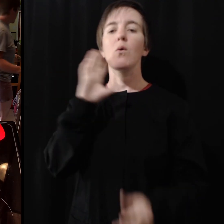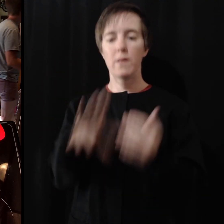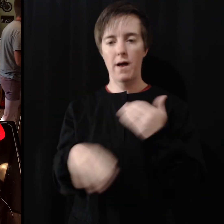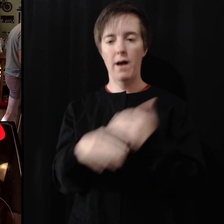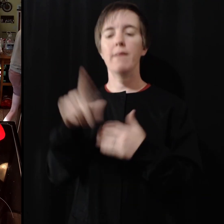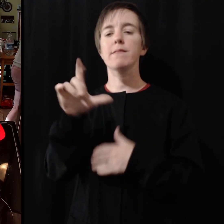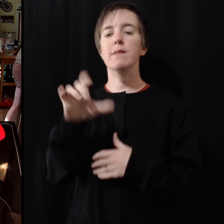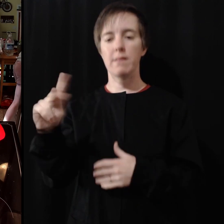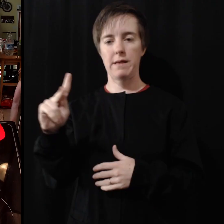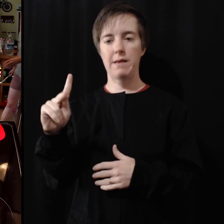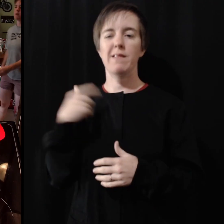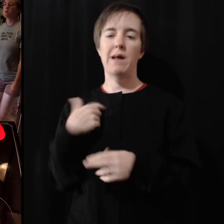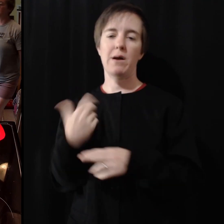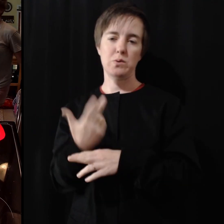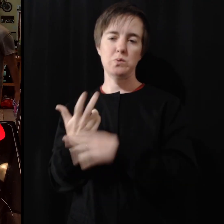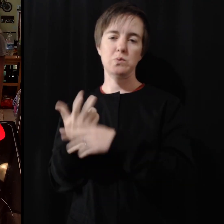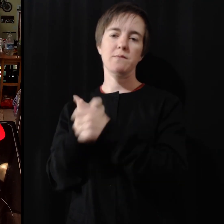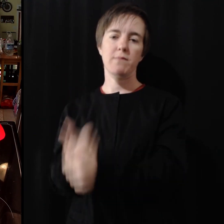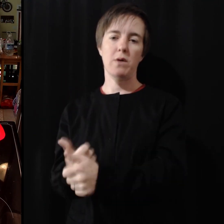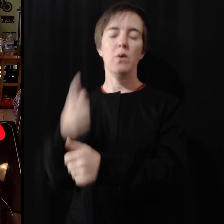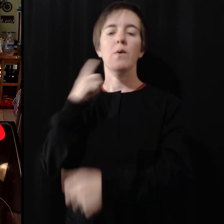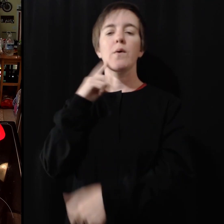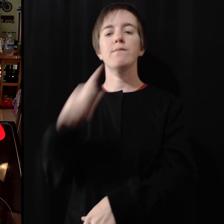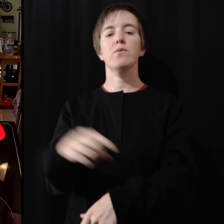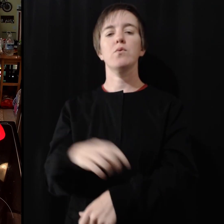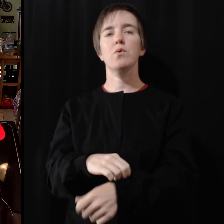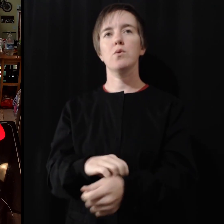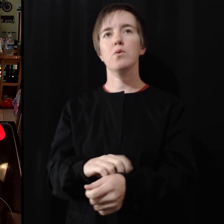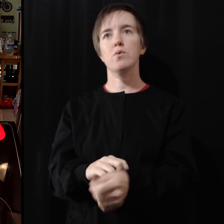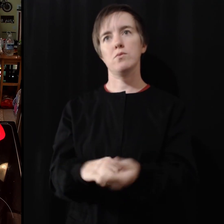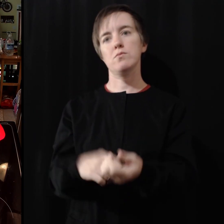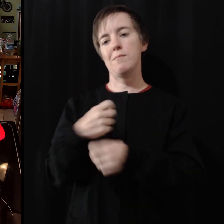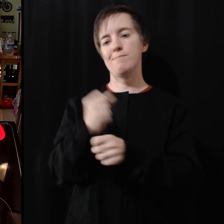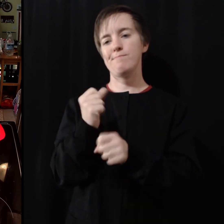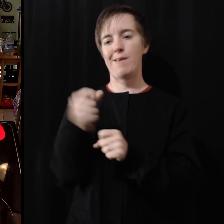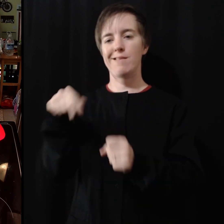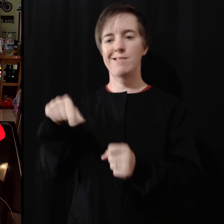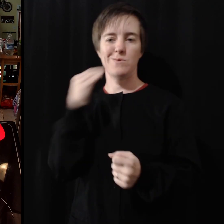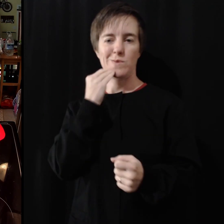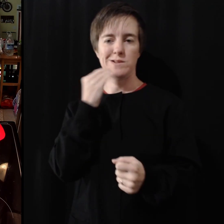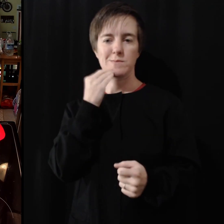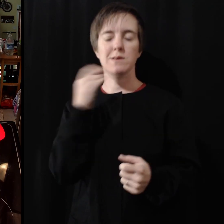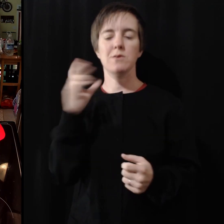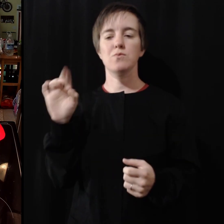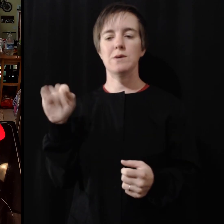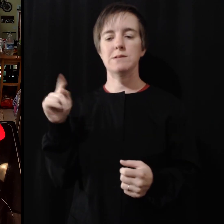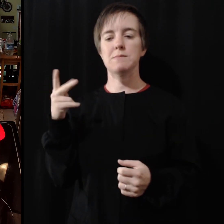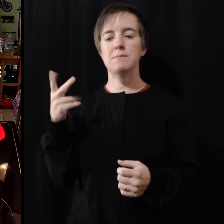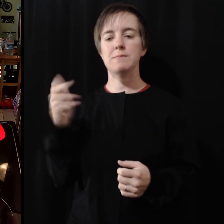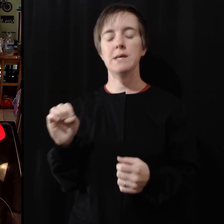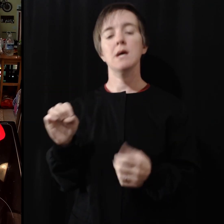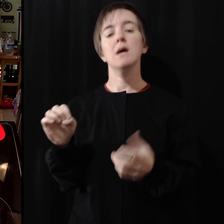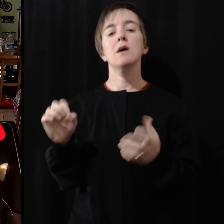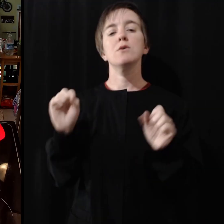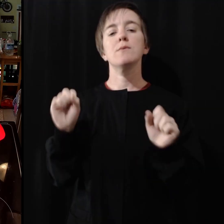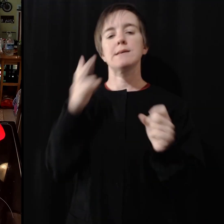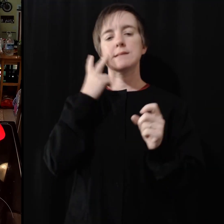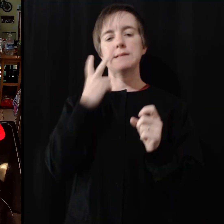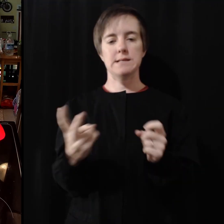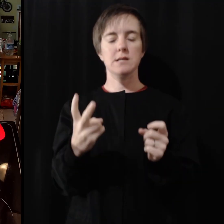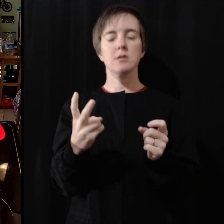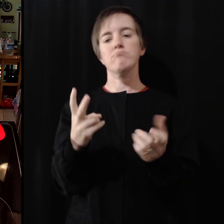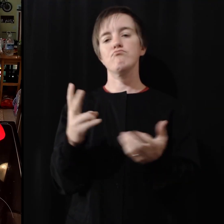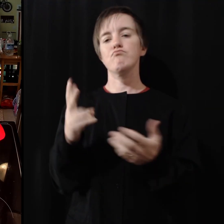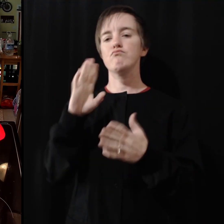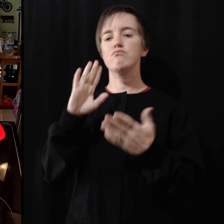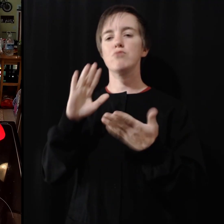I follow along in order to make this recipe. So here you can see we're browning the